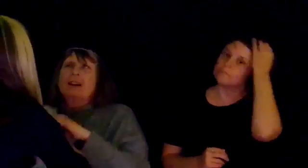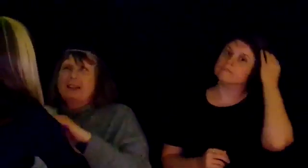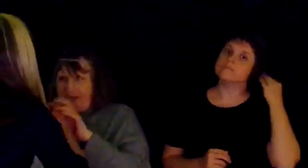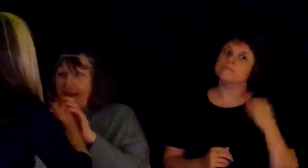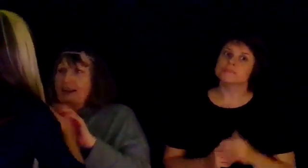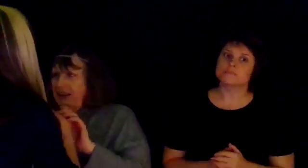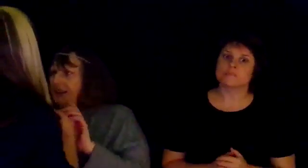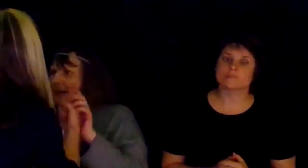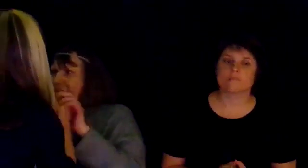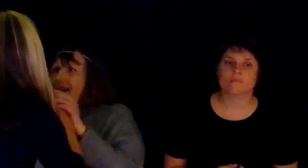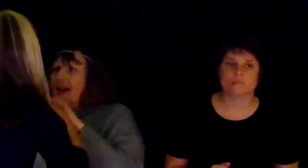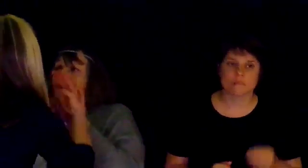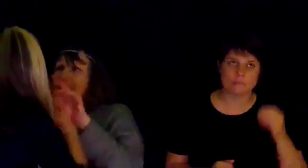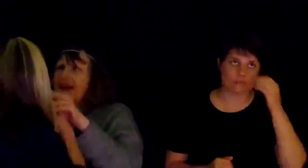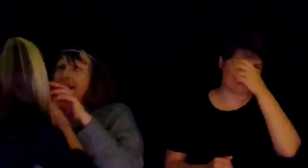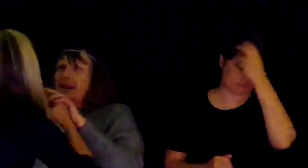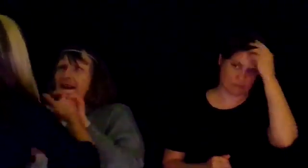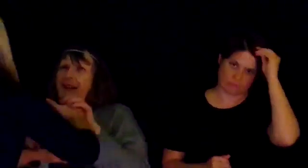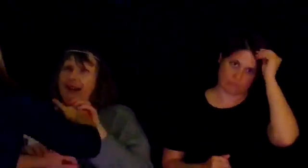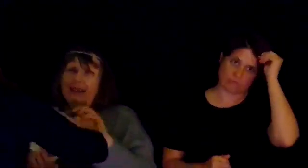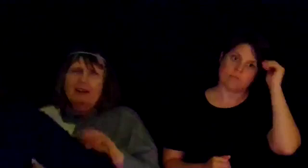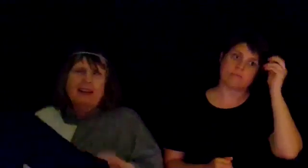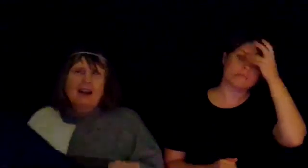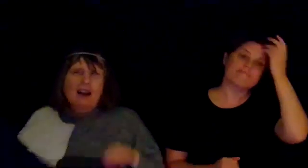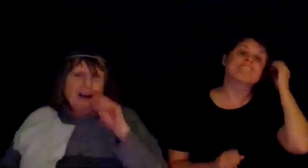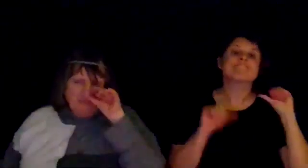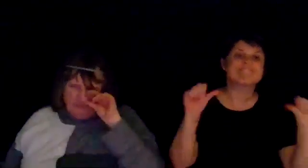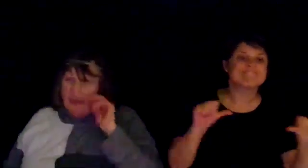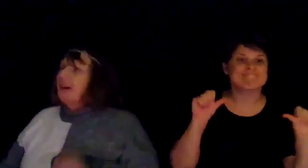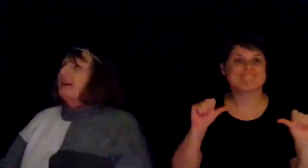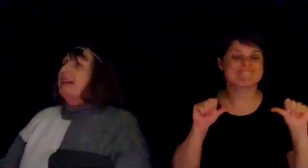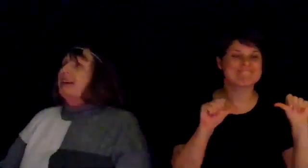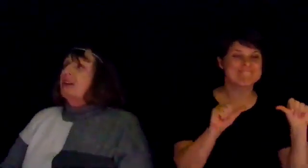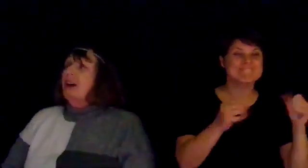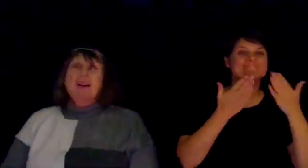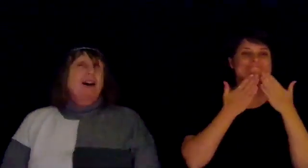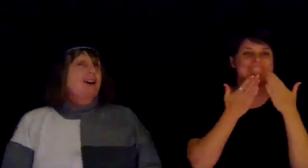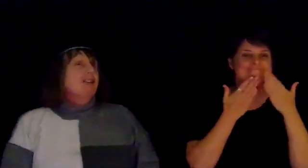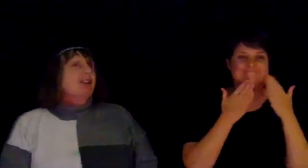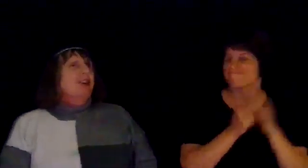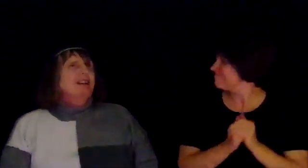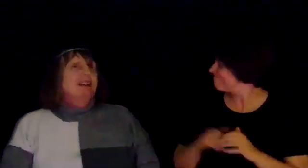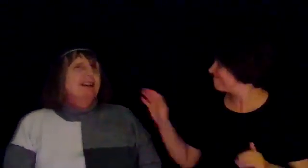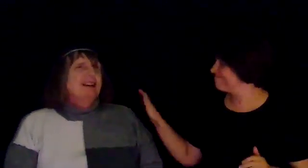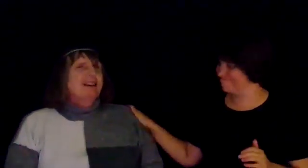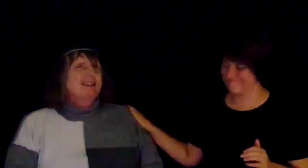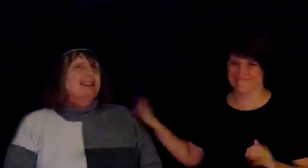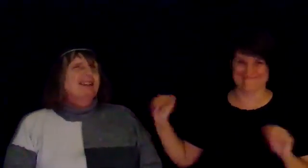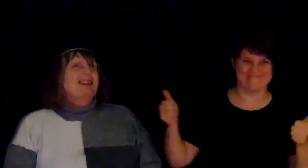One from That Piala. would Yeah, change, yeah, yeah. and Okay. one that- Okay. Okay. Thank you.